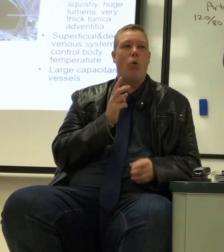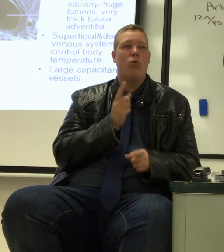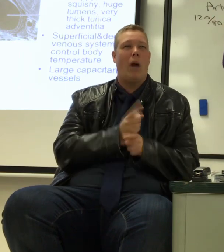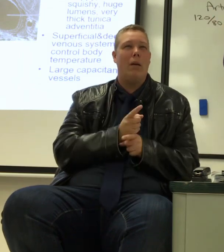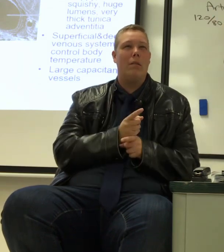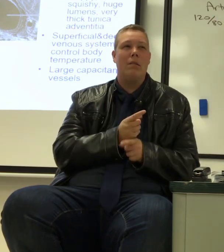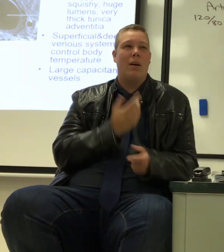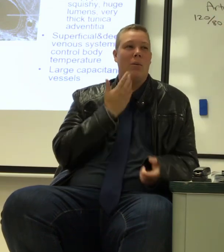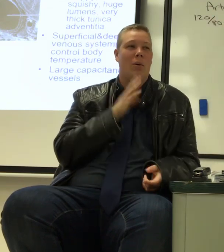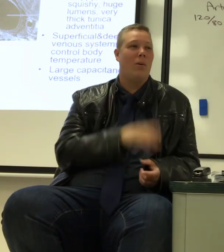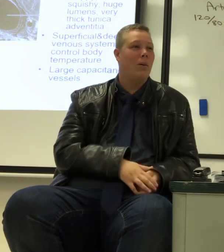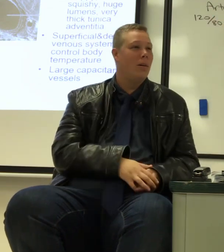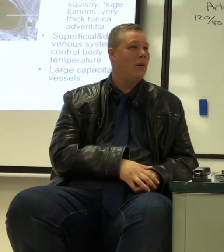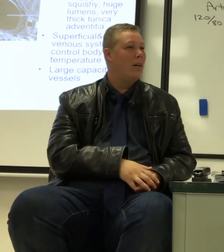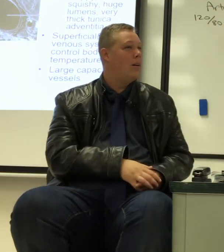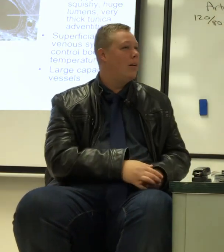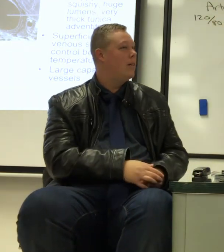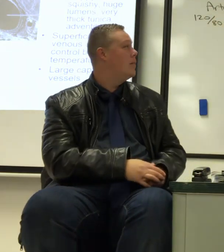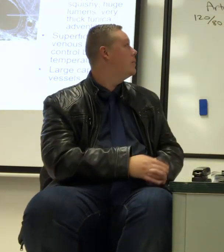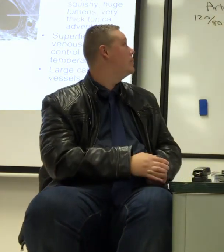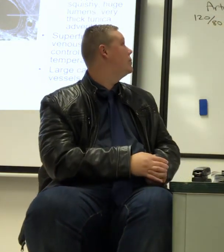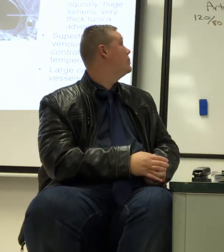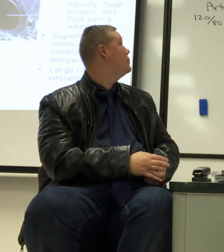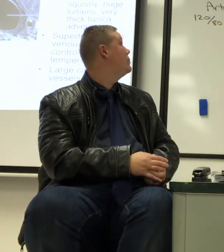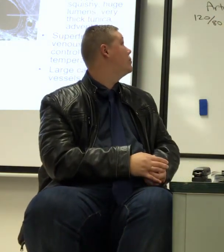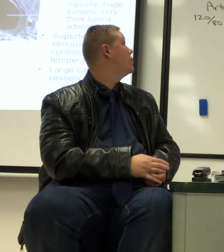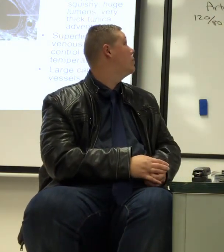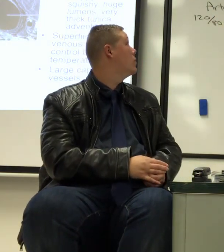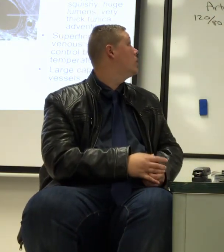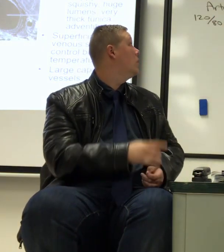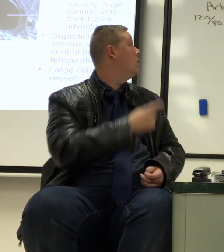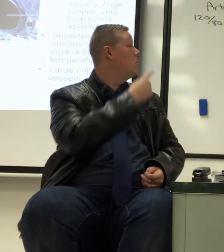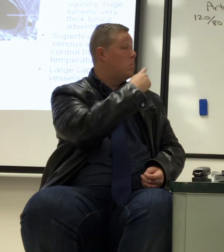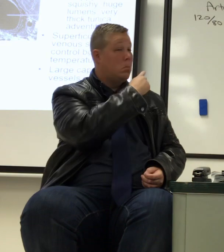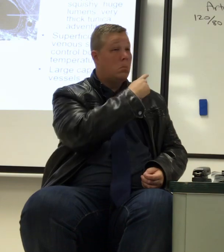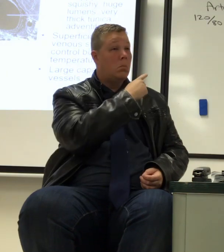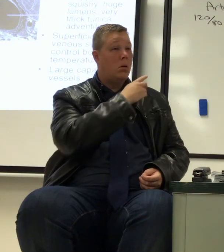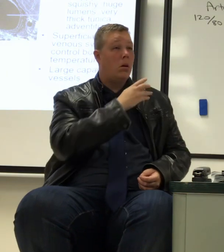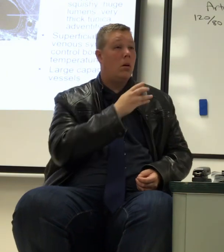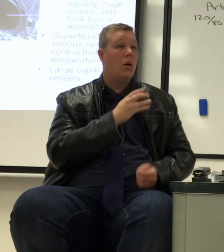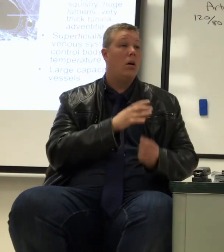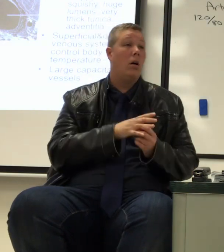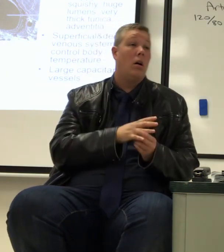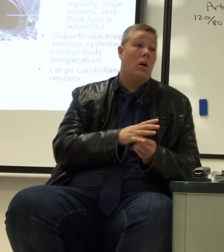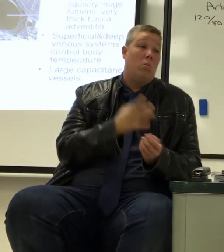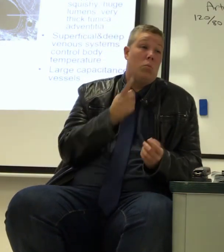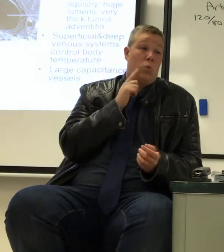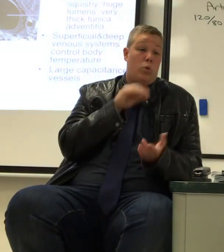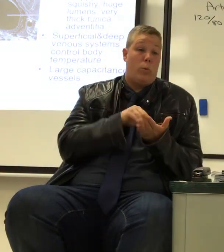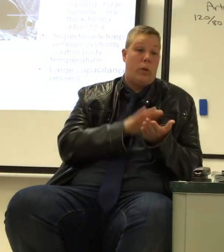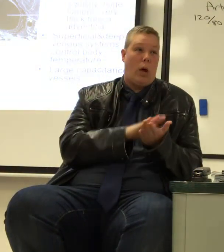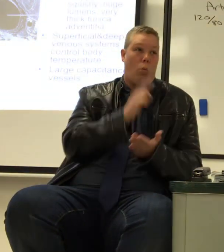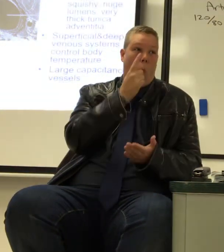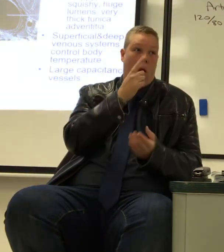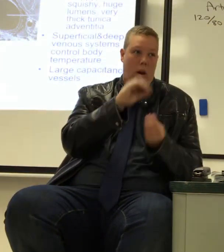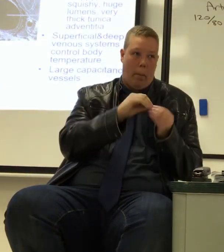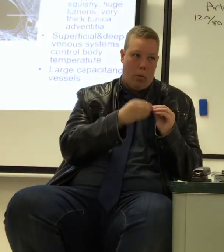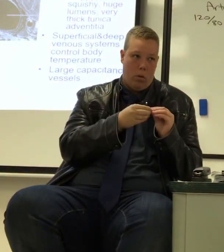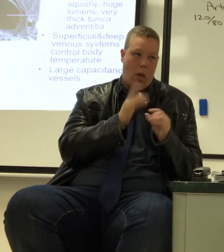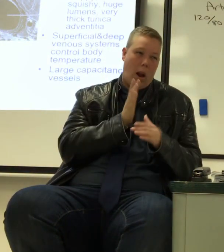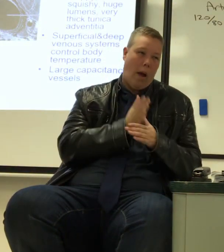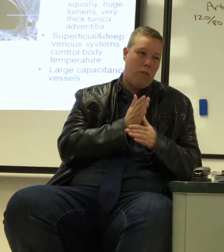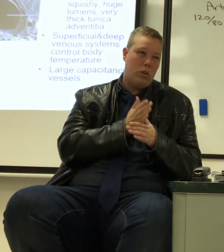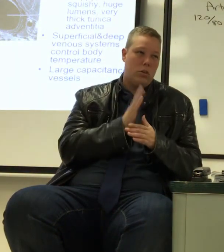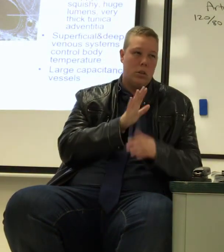know that it's units of millimeters of mercury in the medical sciences. If you want to put that as one number, the average